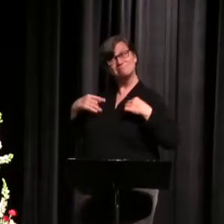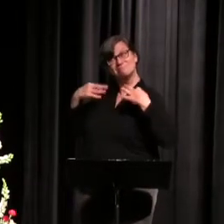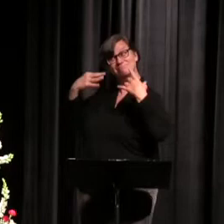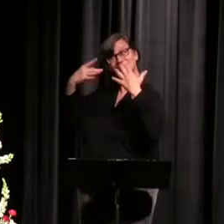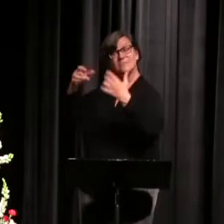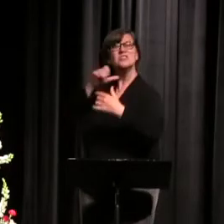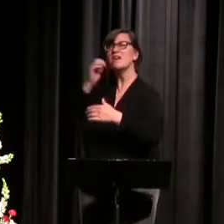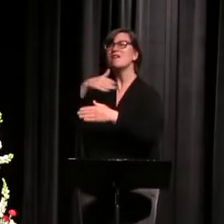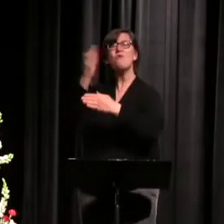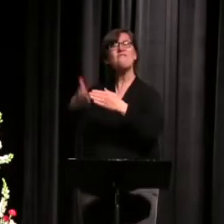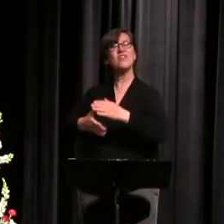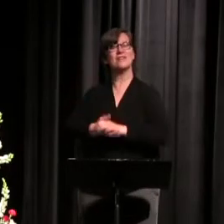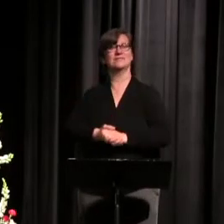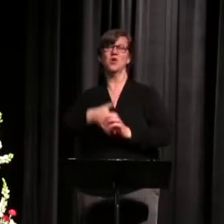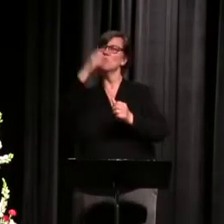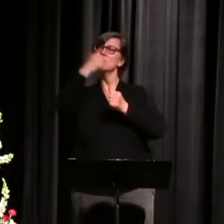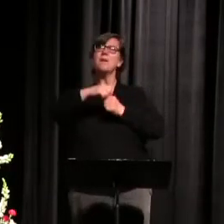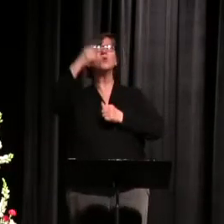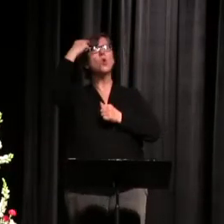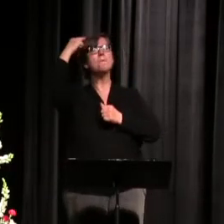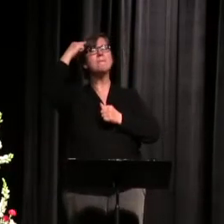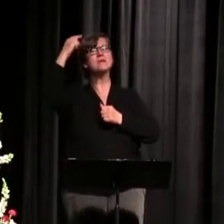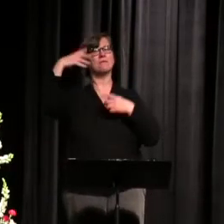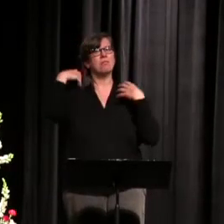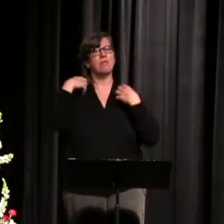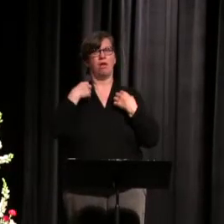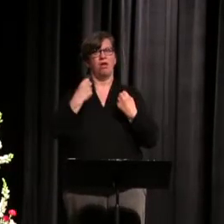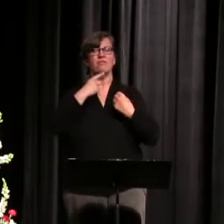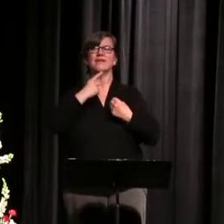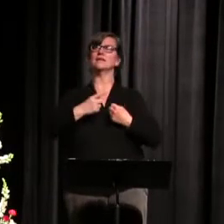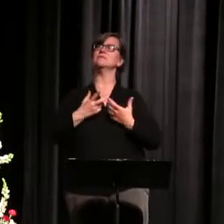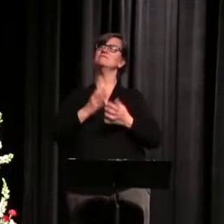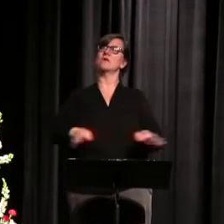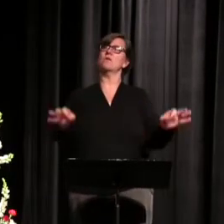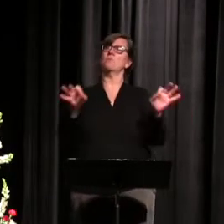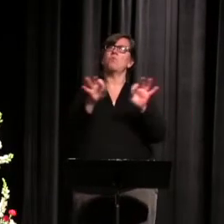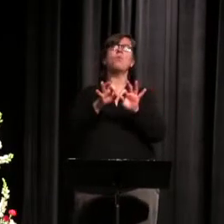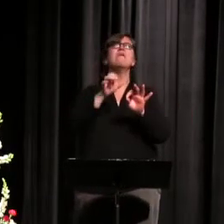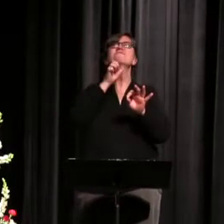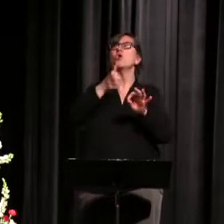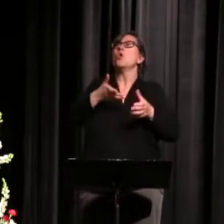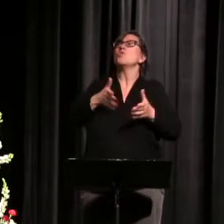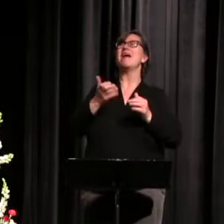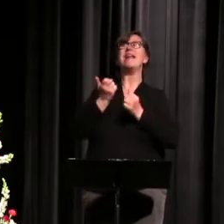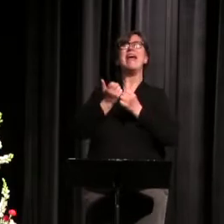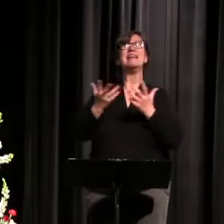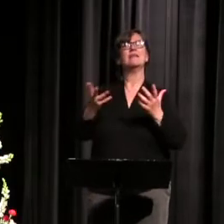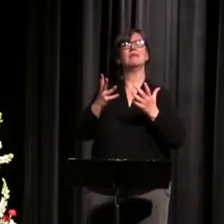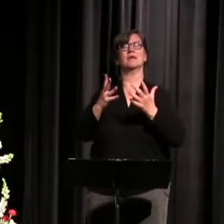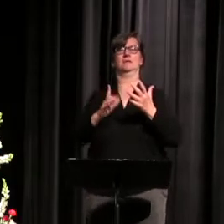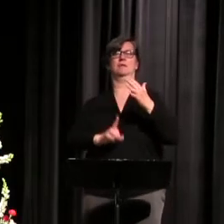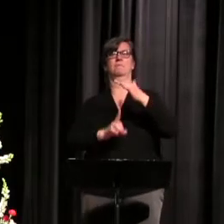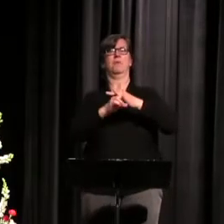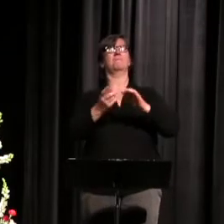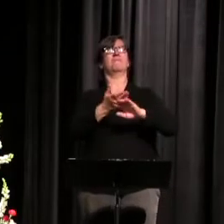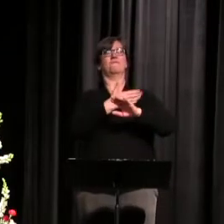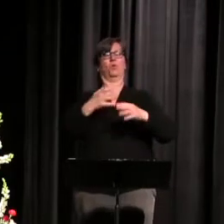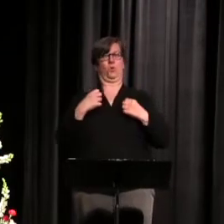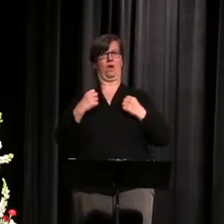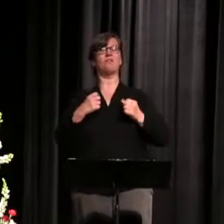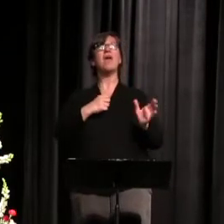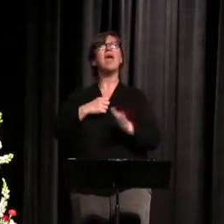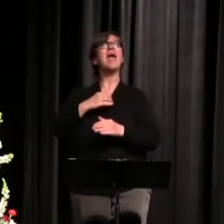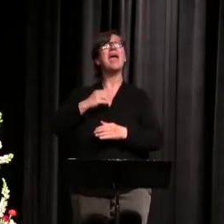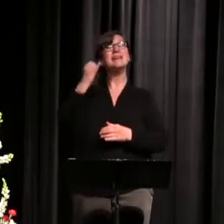that your mental well-being is vital. Don't put anything else before your own health. And when you're having a bad